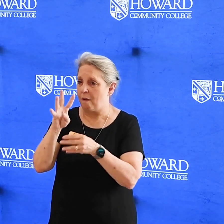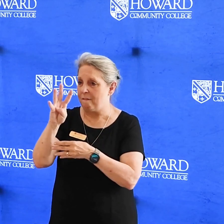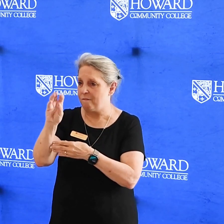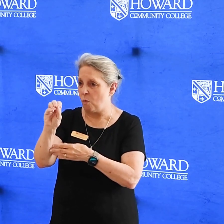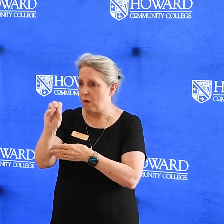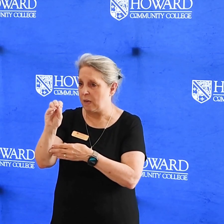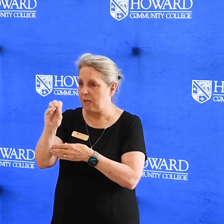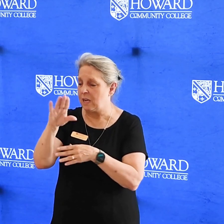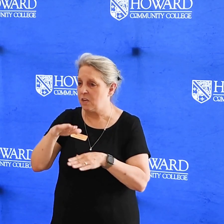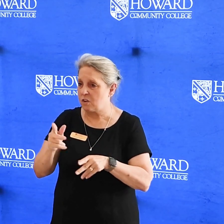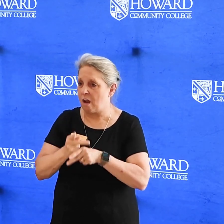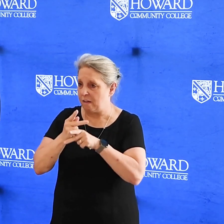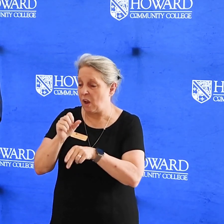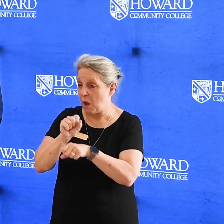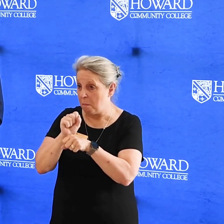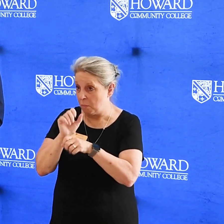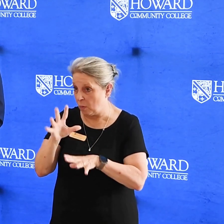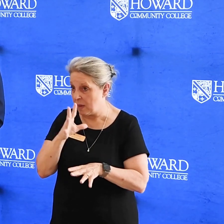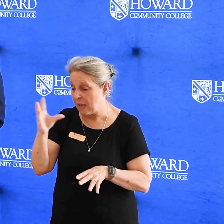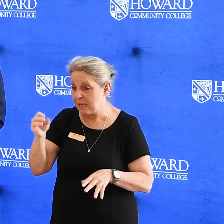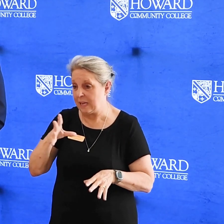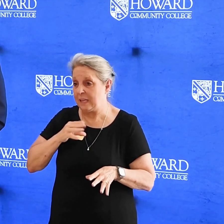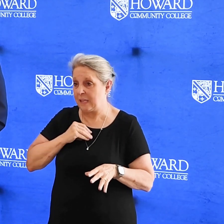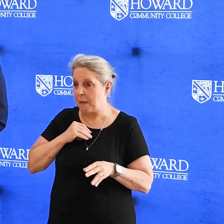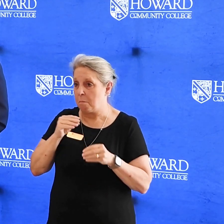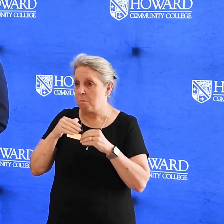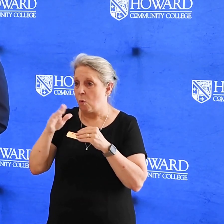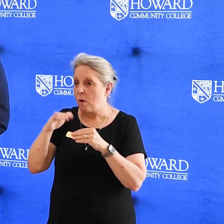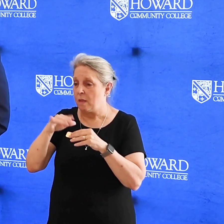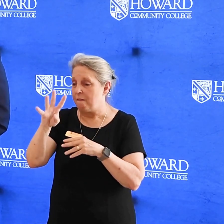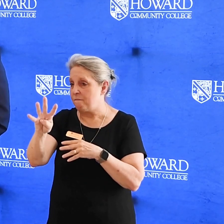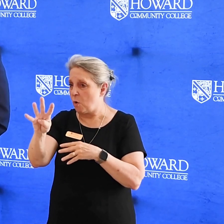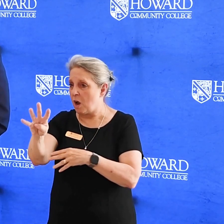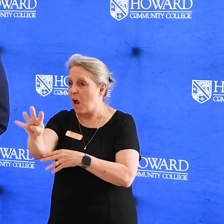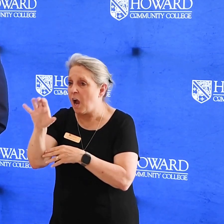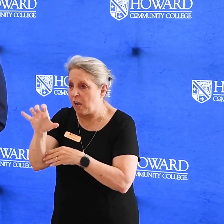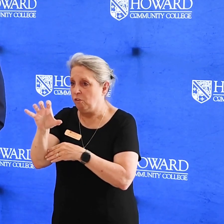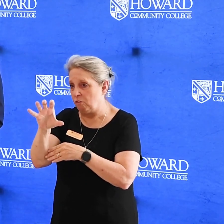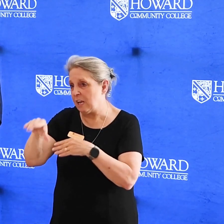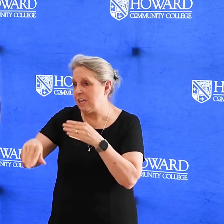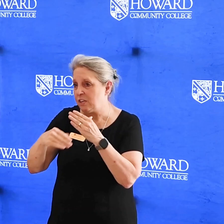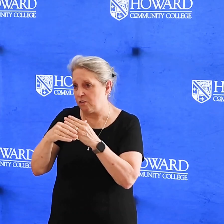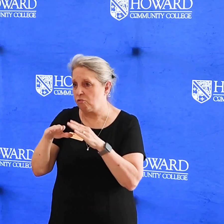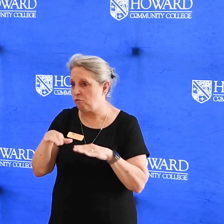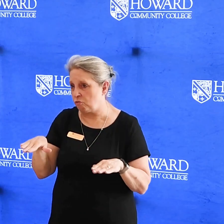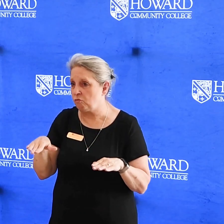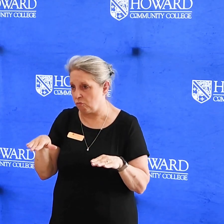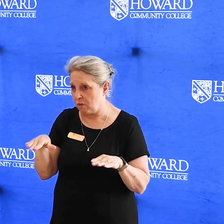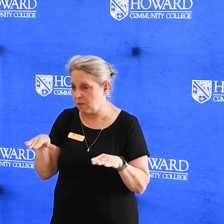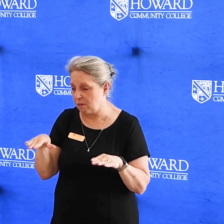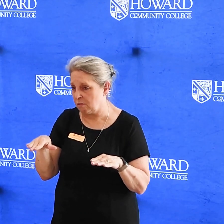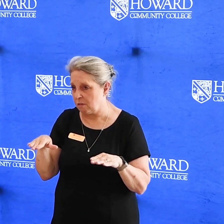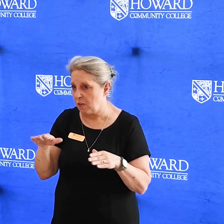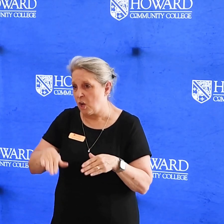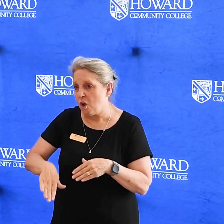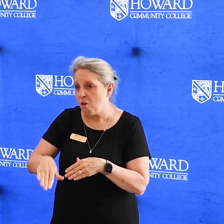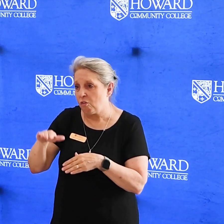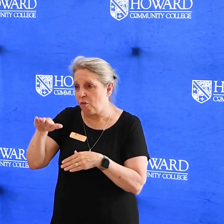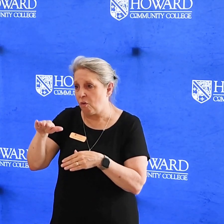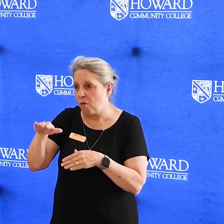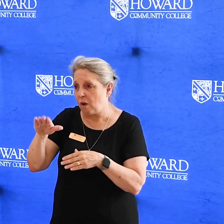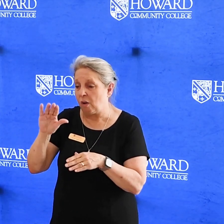childcare employees and accept more than 400 additional children, growing our